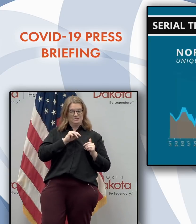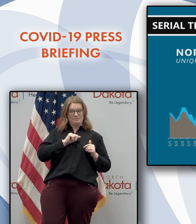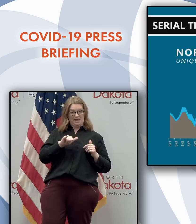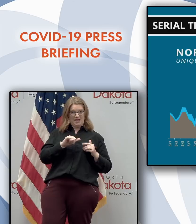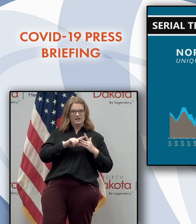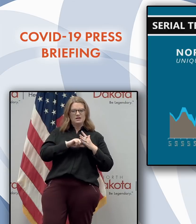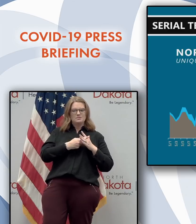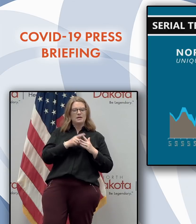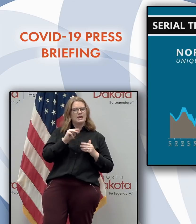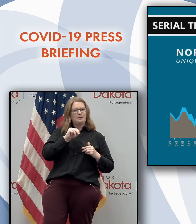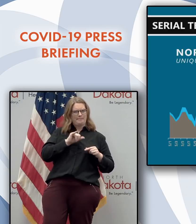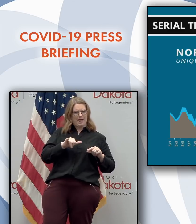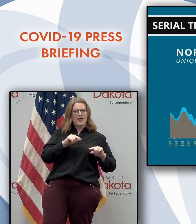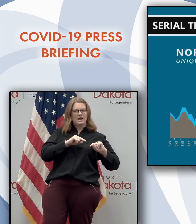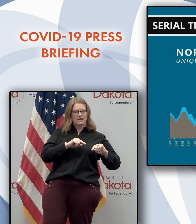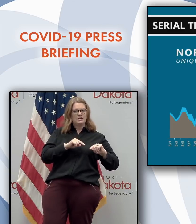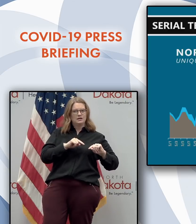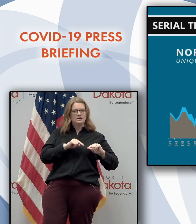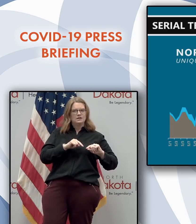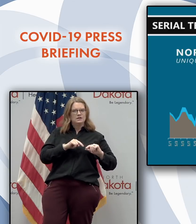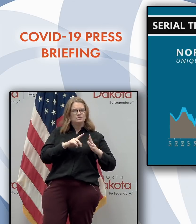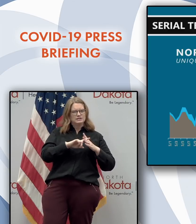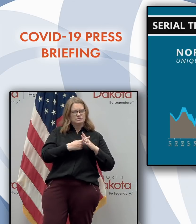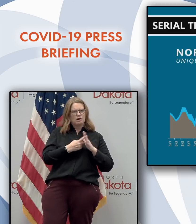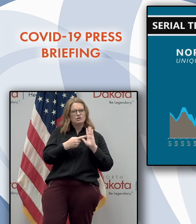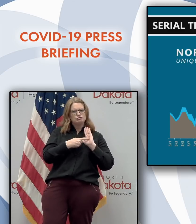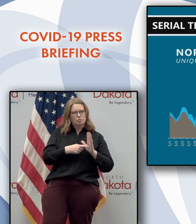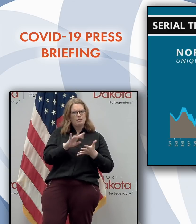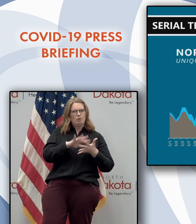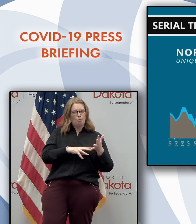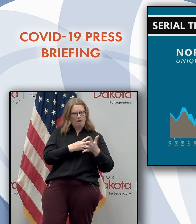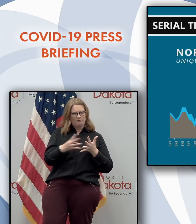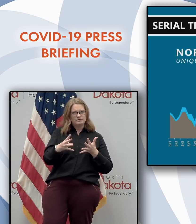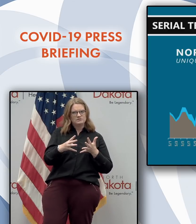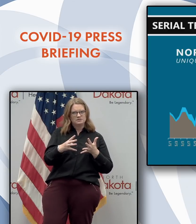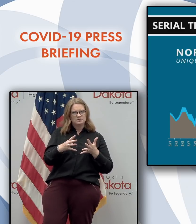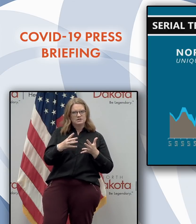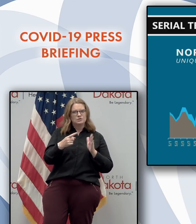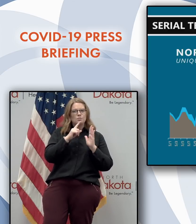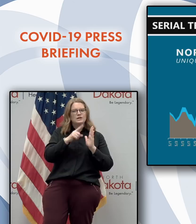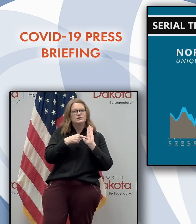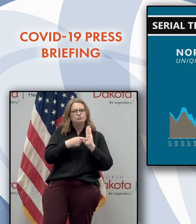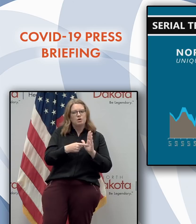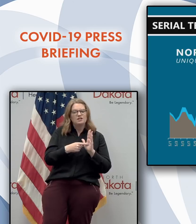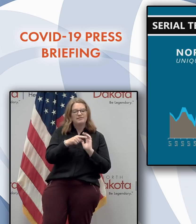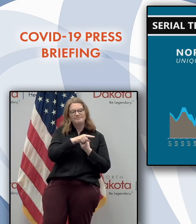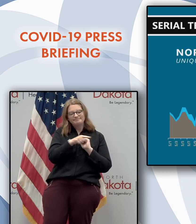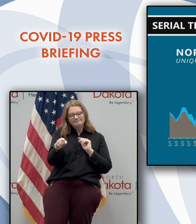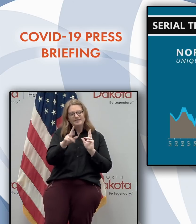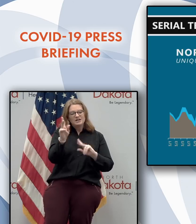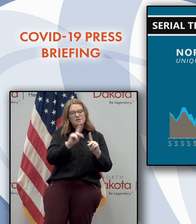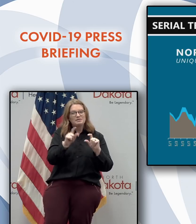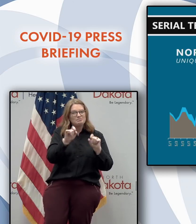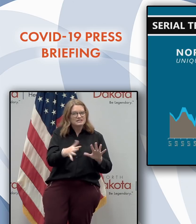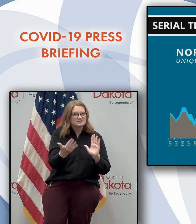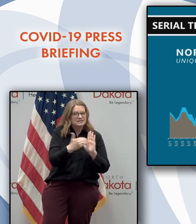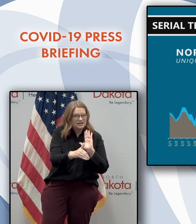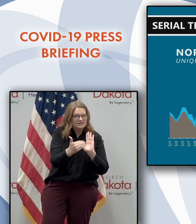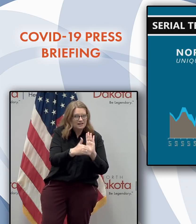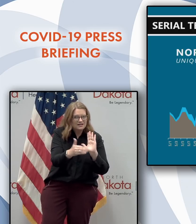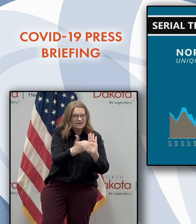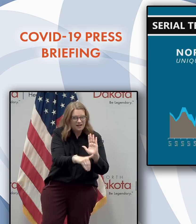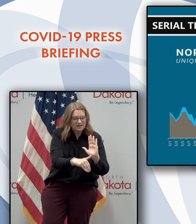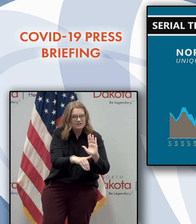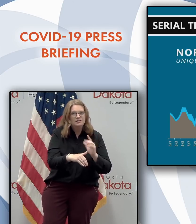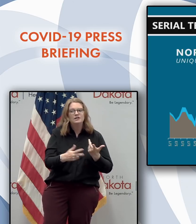of May was when we started showing graphs at these reports, breaking out the serial testing from the individual testing. As all of you